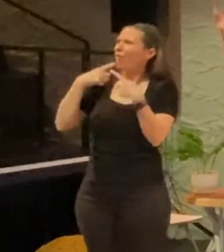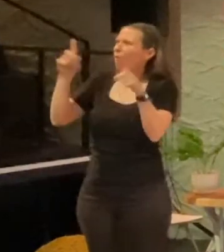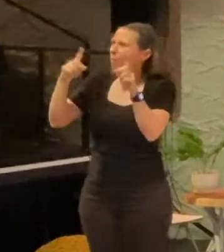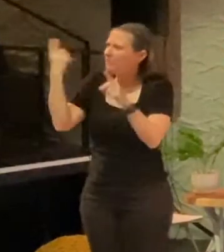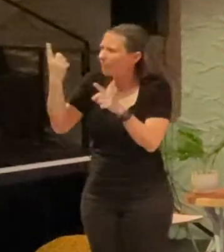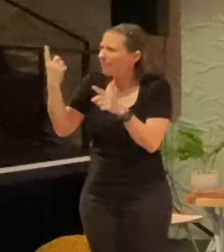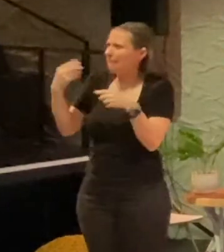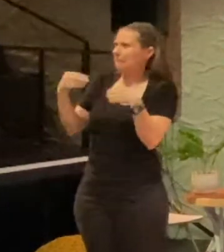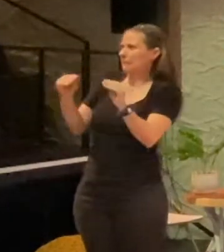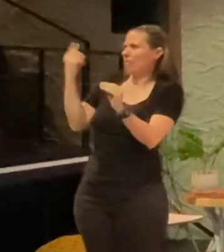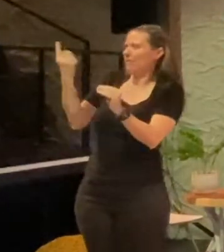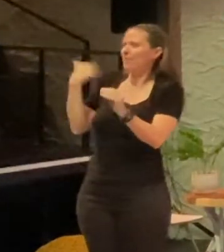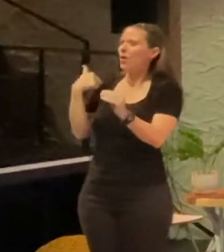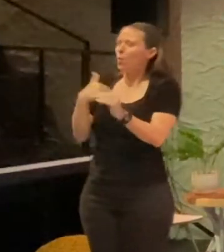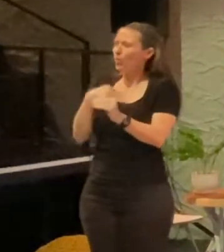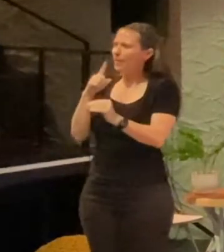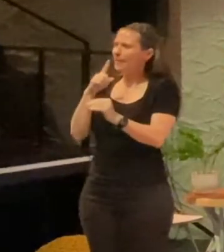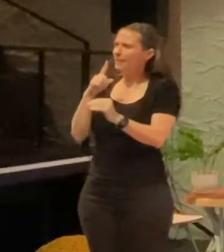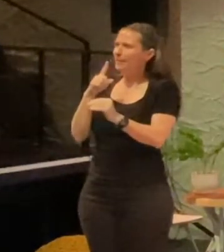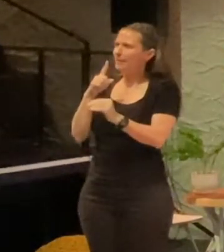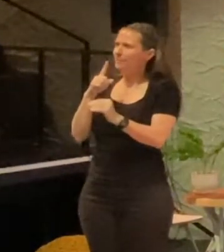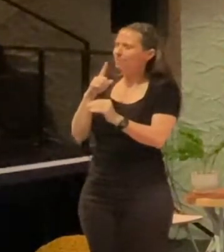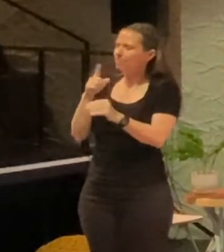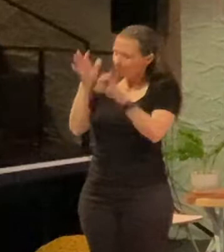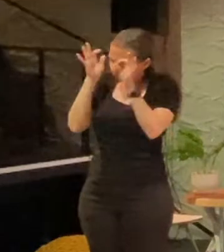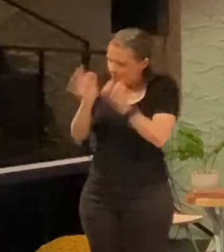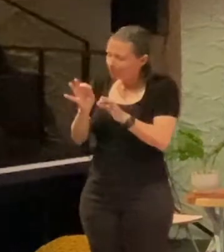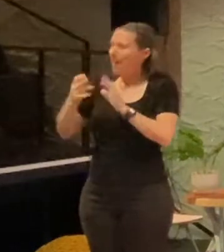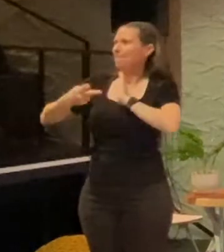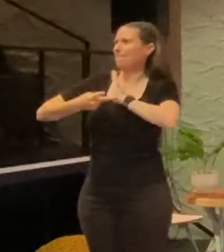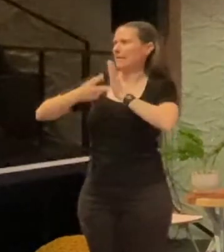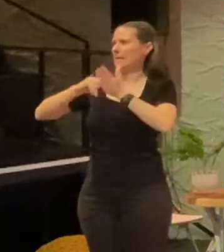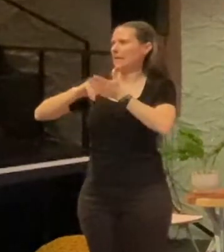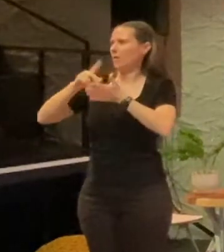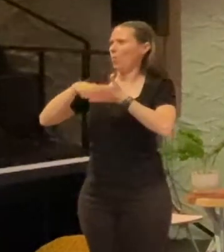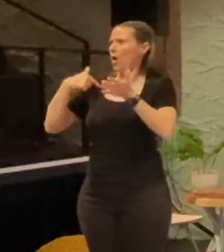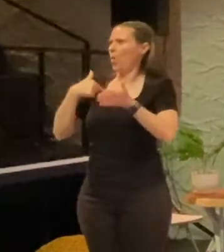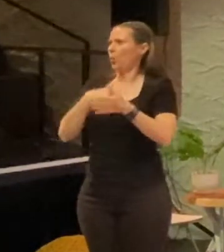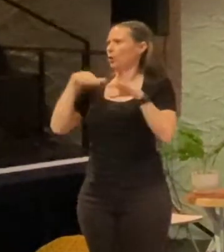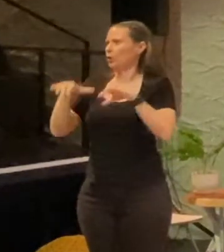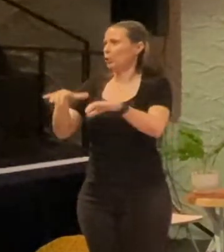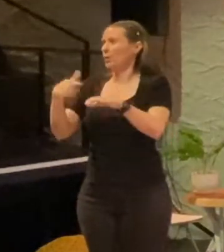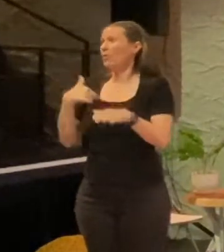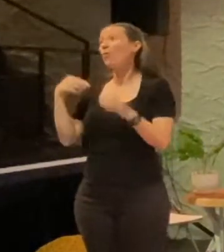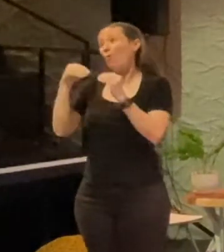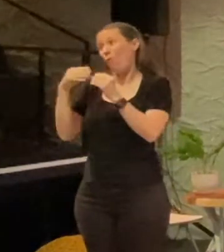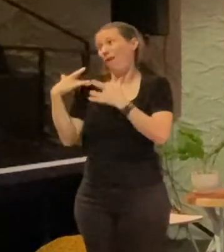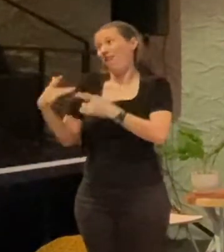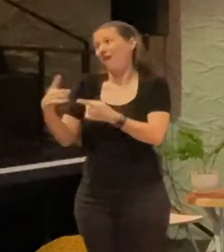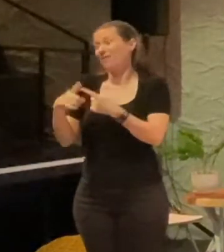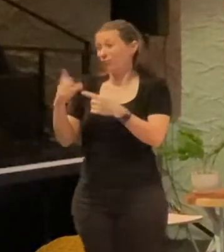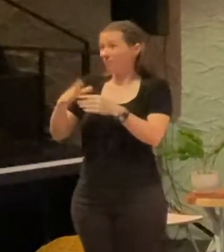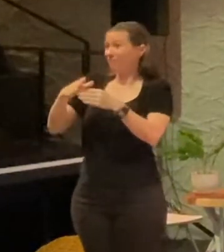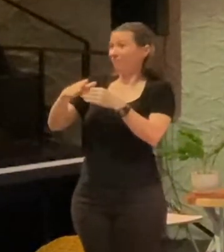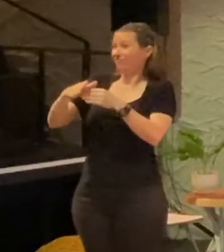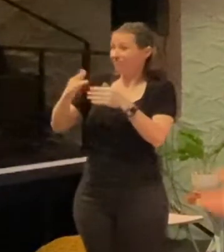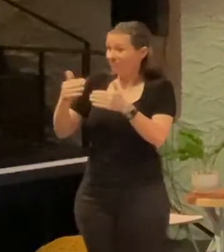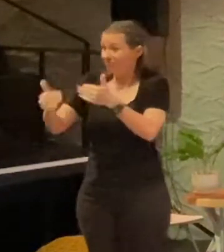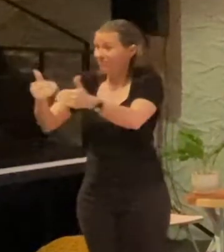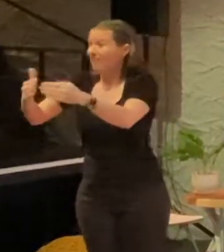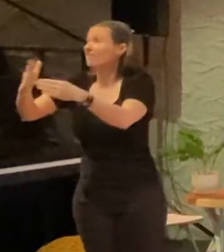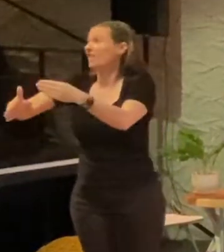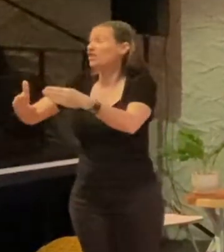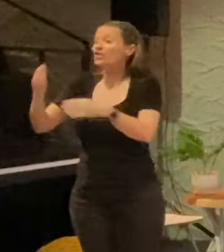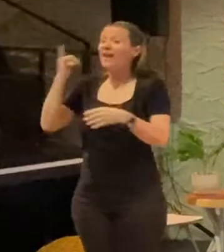whatever. We solidify meaning for what we are doing. And we're far more likely to finish. When we start